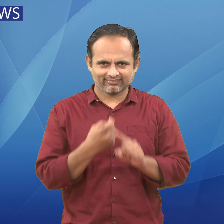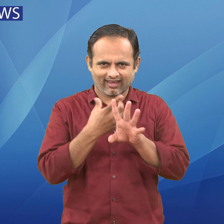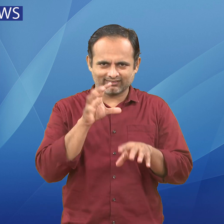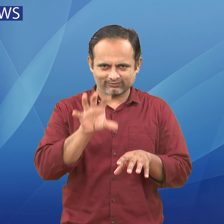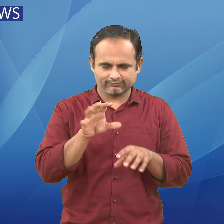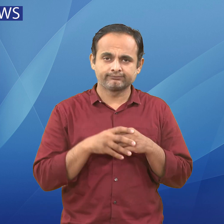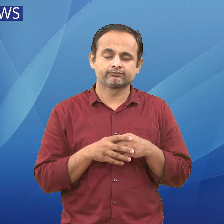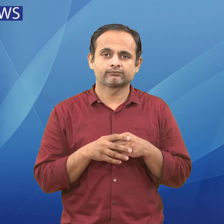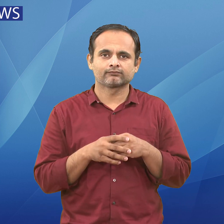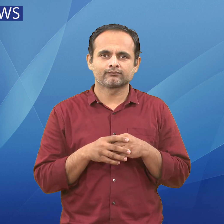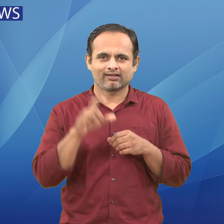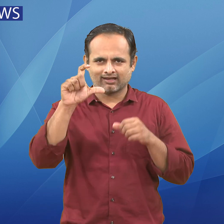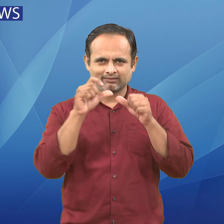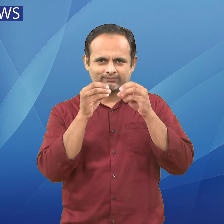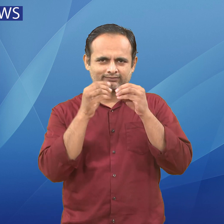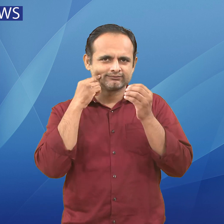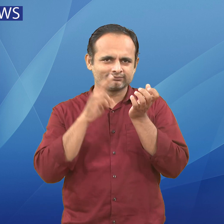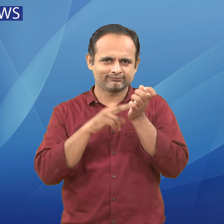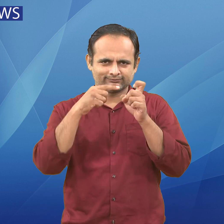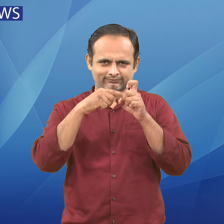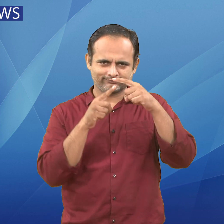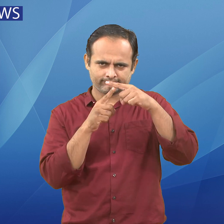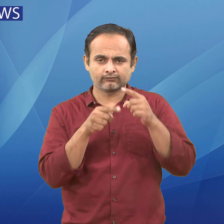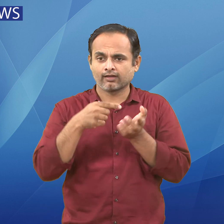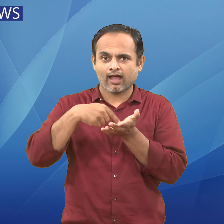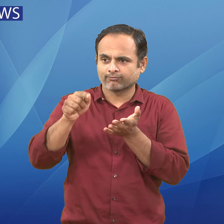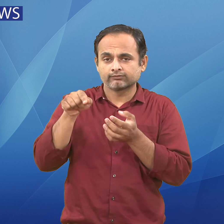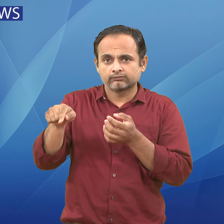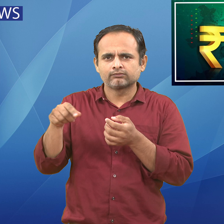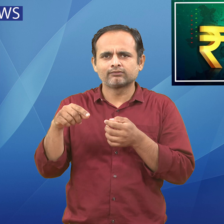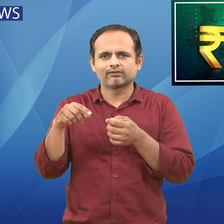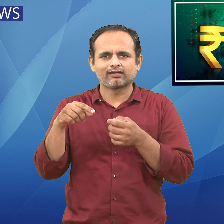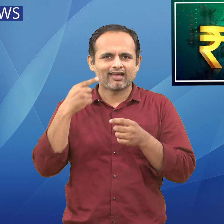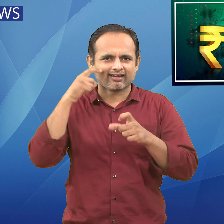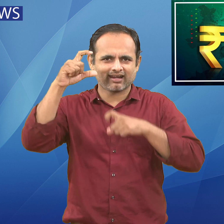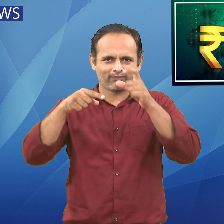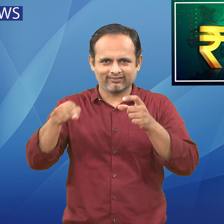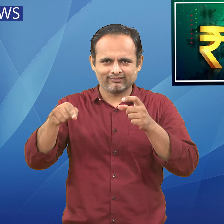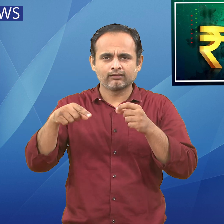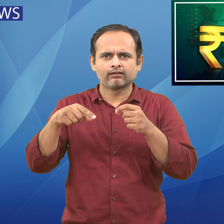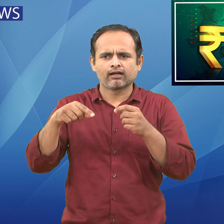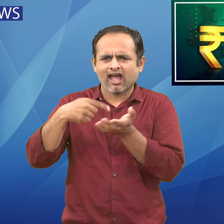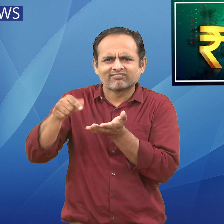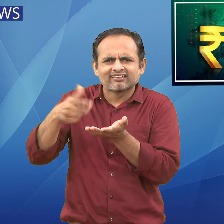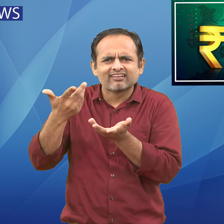Regional News. The Cabinet approved state's new industrial policy with an added focus on sunrise sectors,